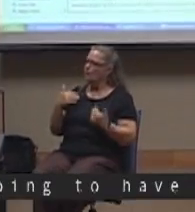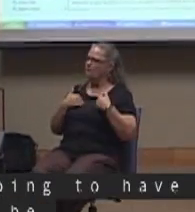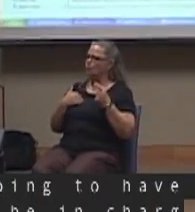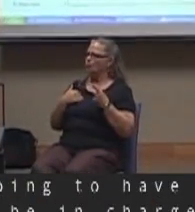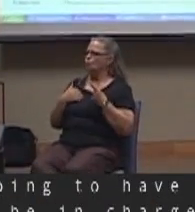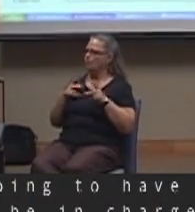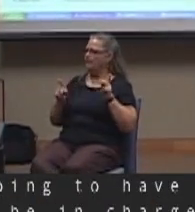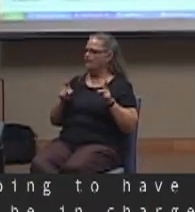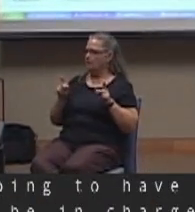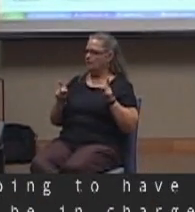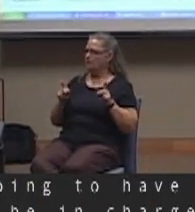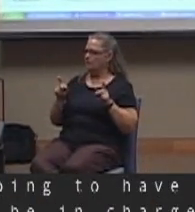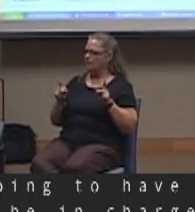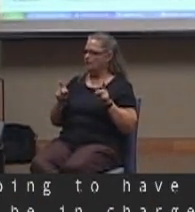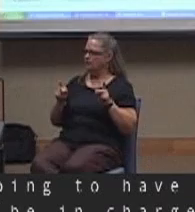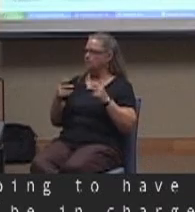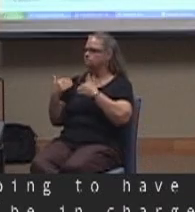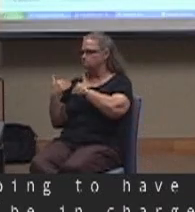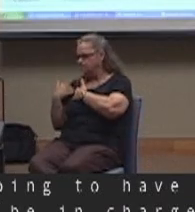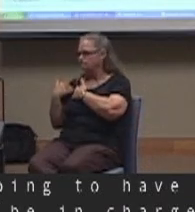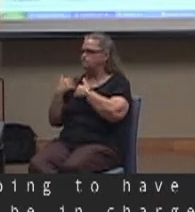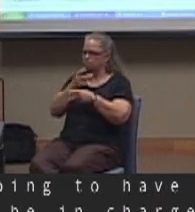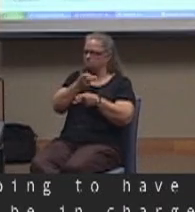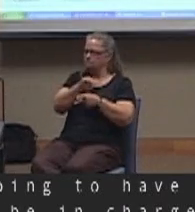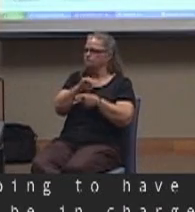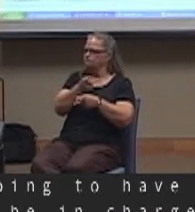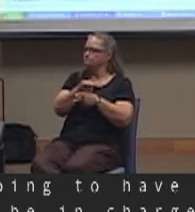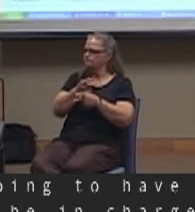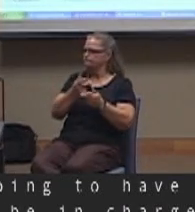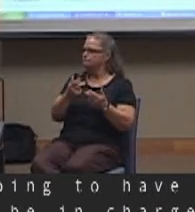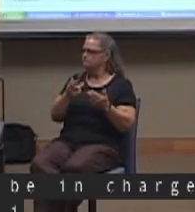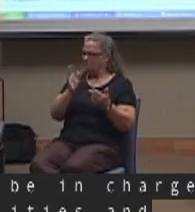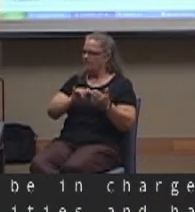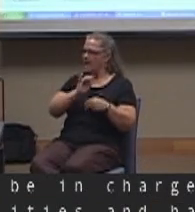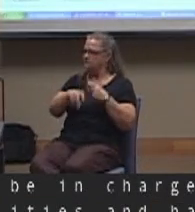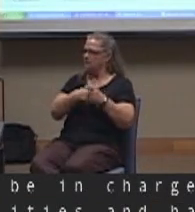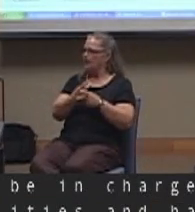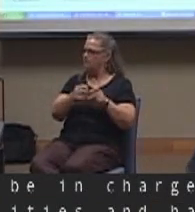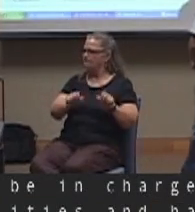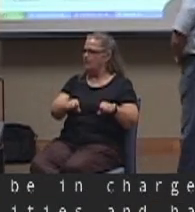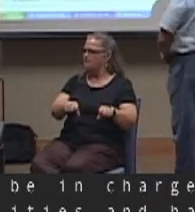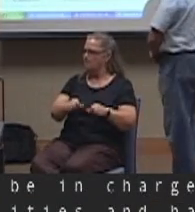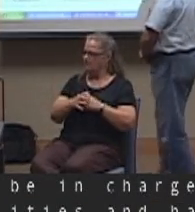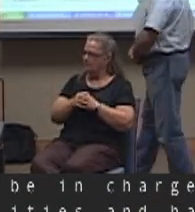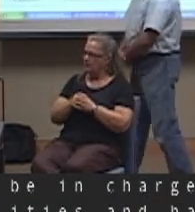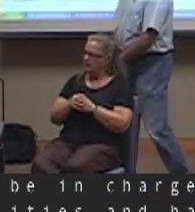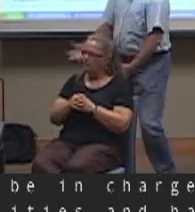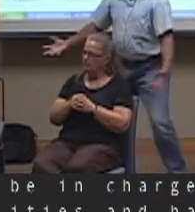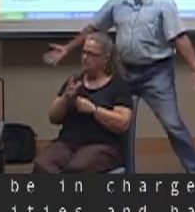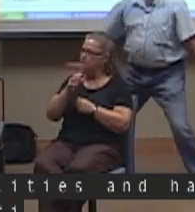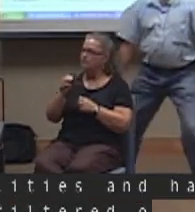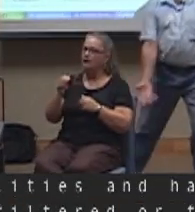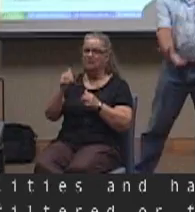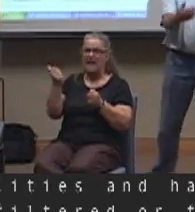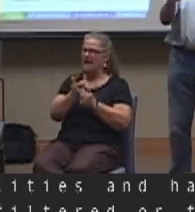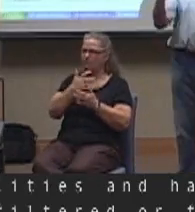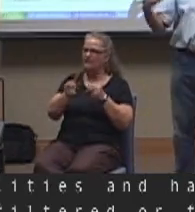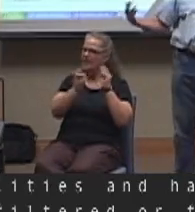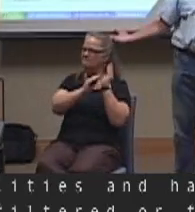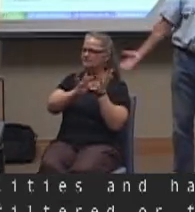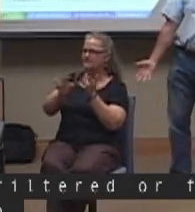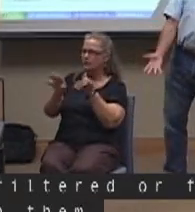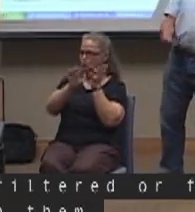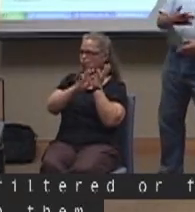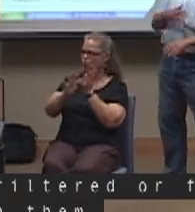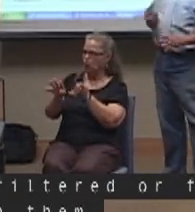one or two people be in charge of those capabilities and have everything filter or